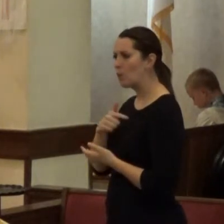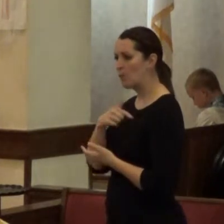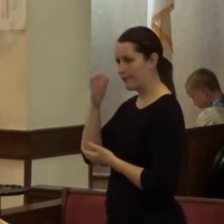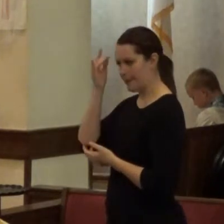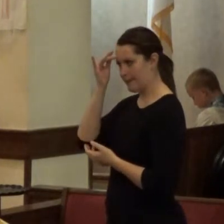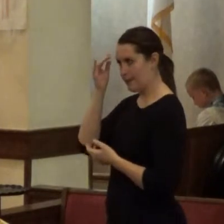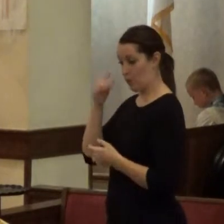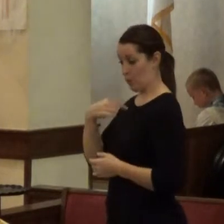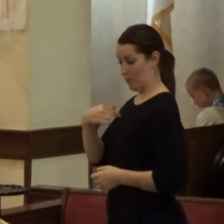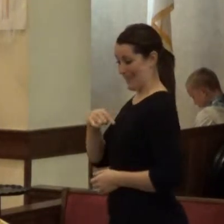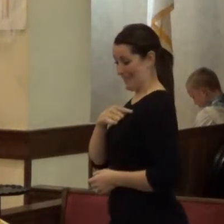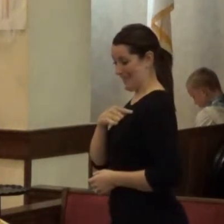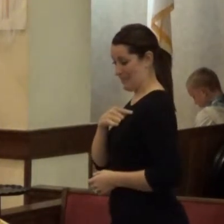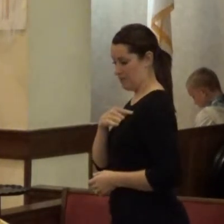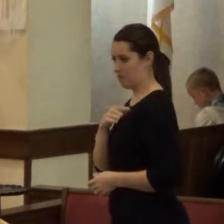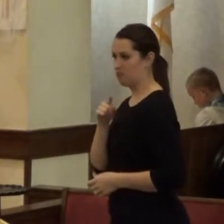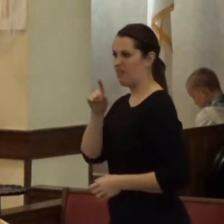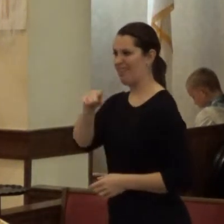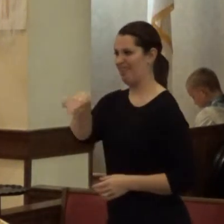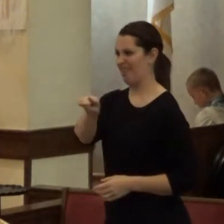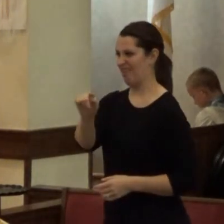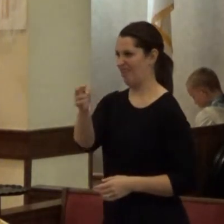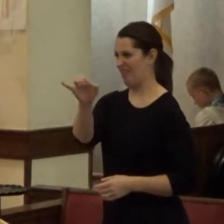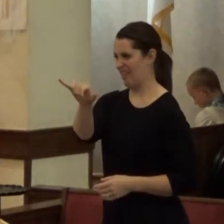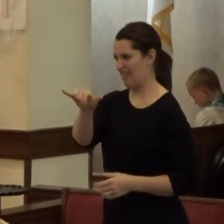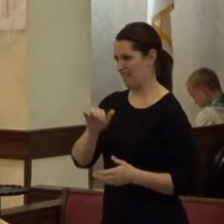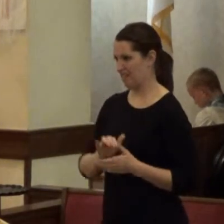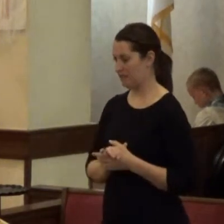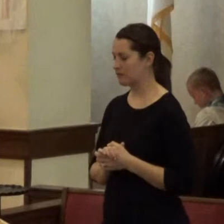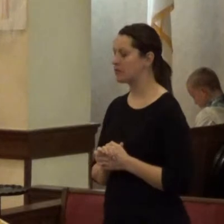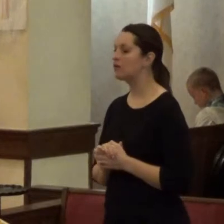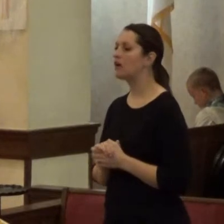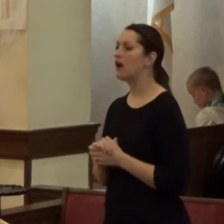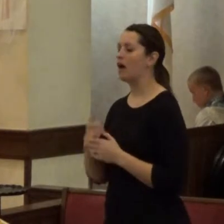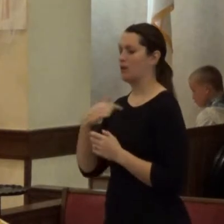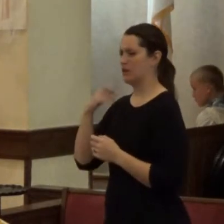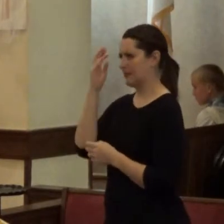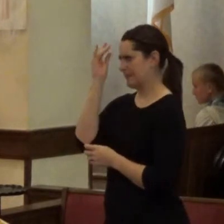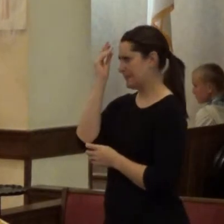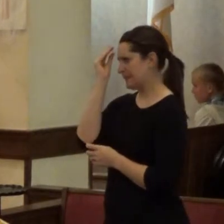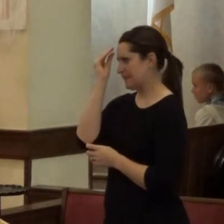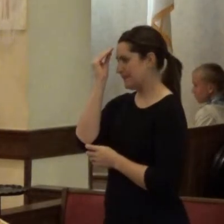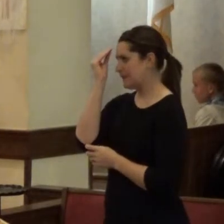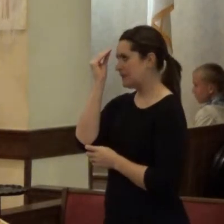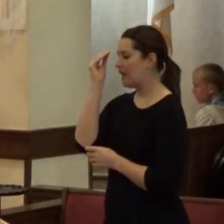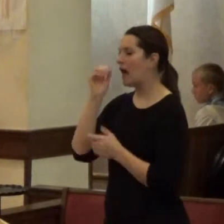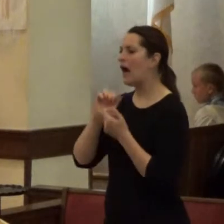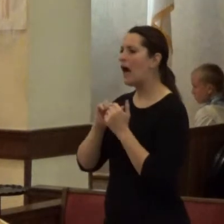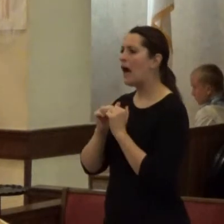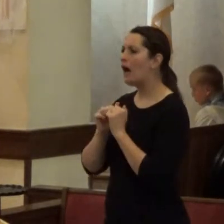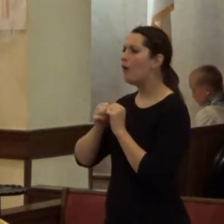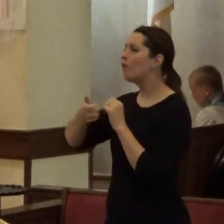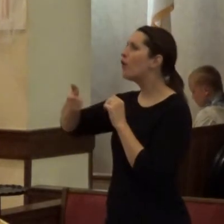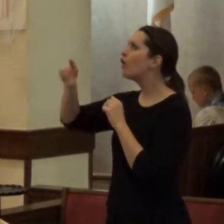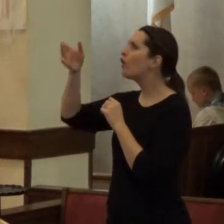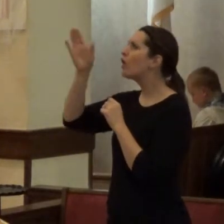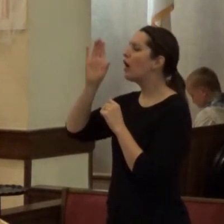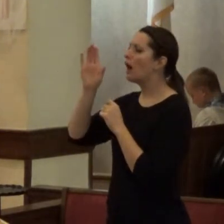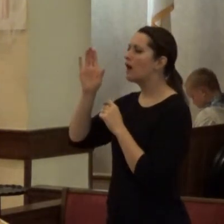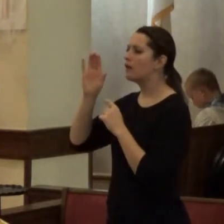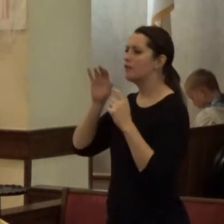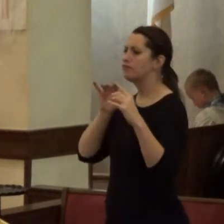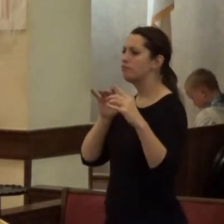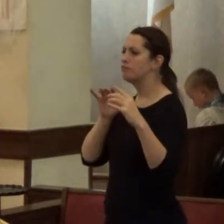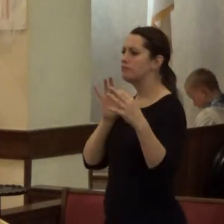the we and the they. We are considering how God has